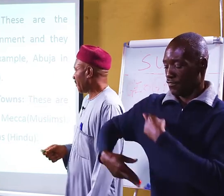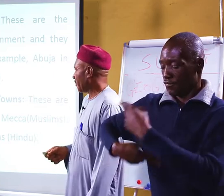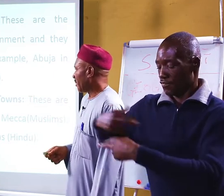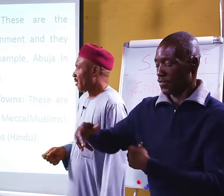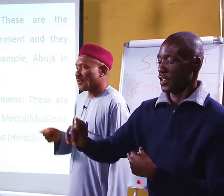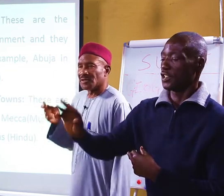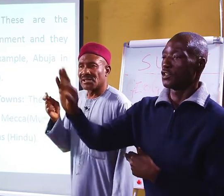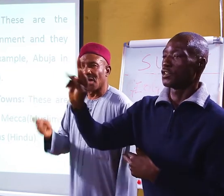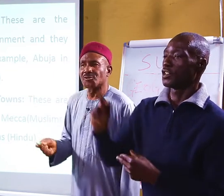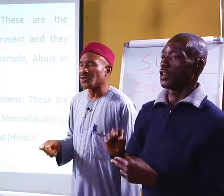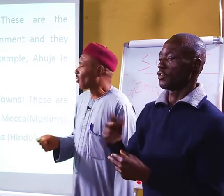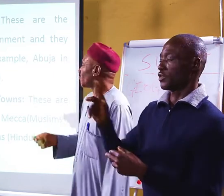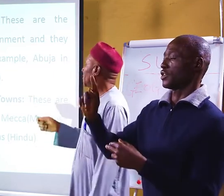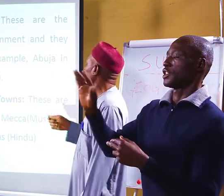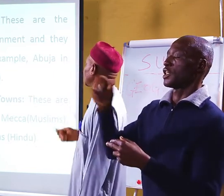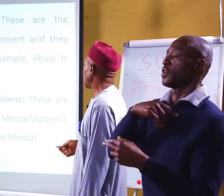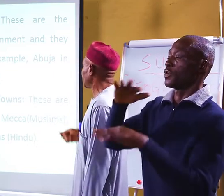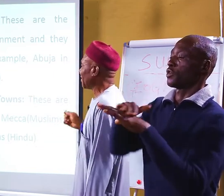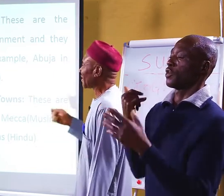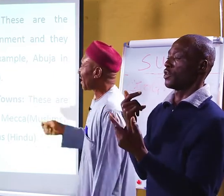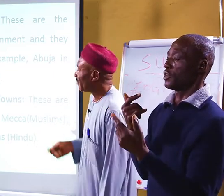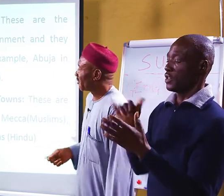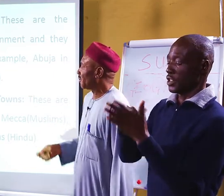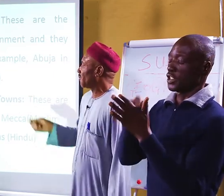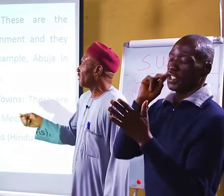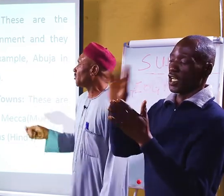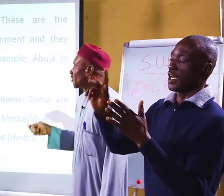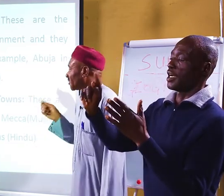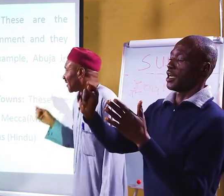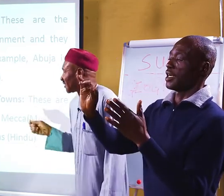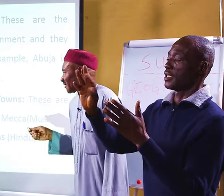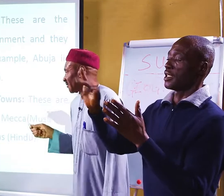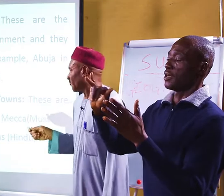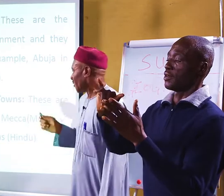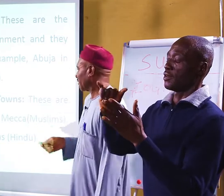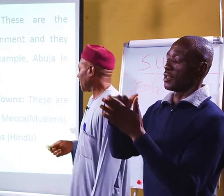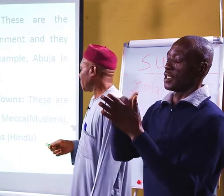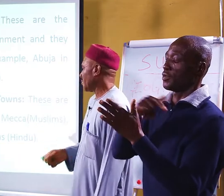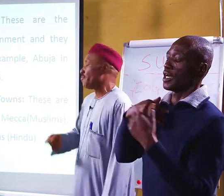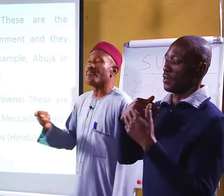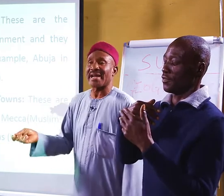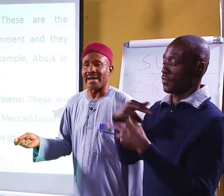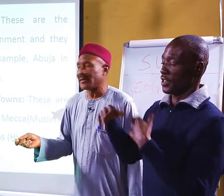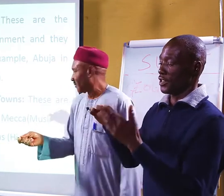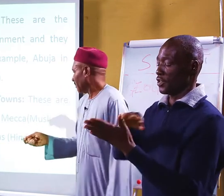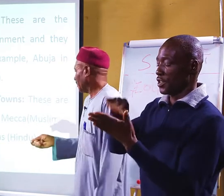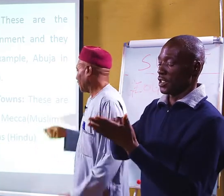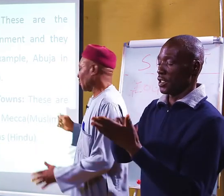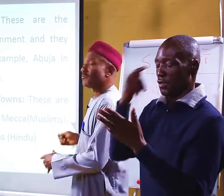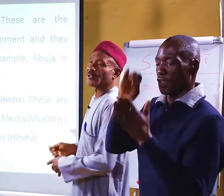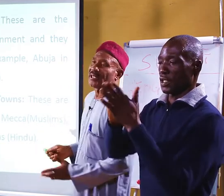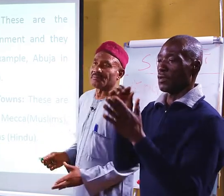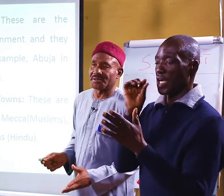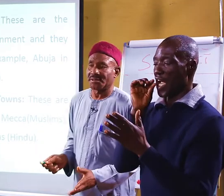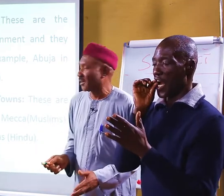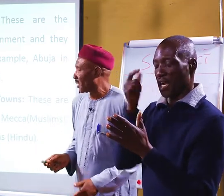town. The towns we call religious towns, these are religious centers. For example, Mecca for